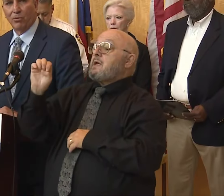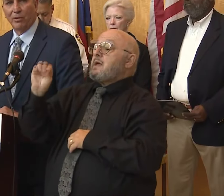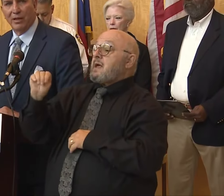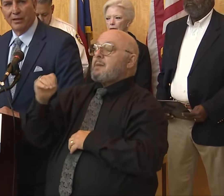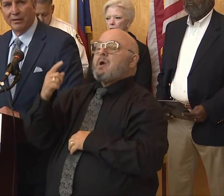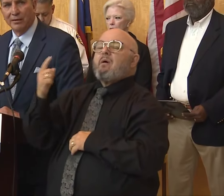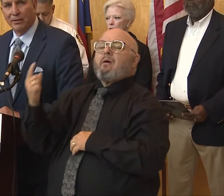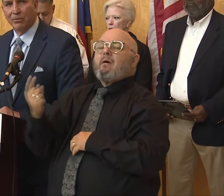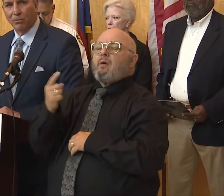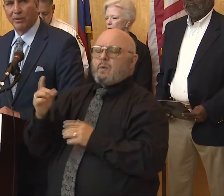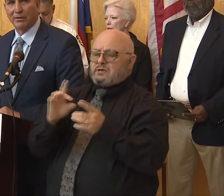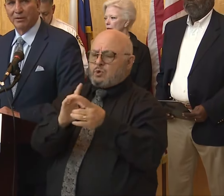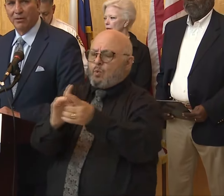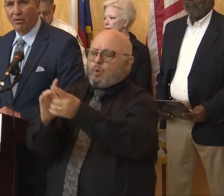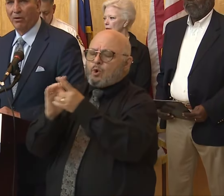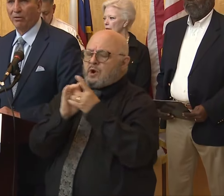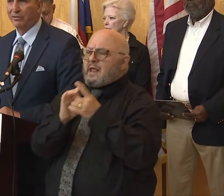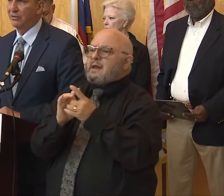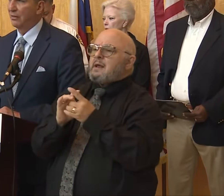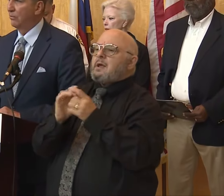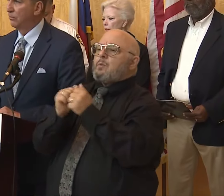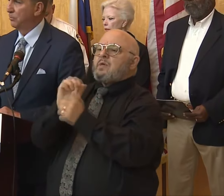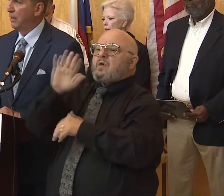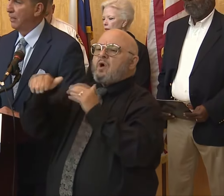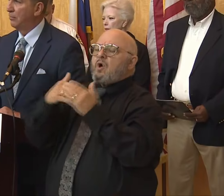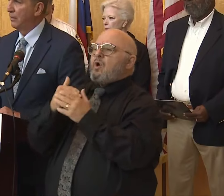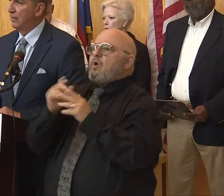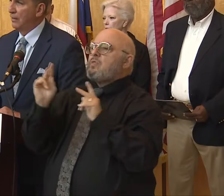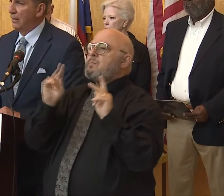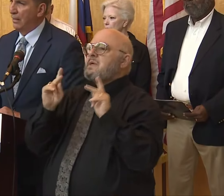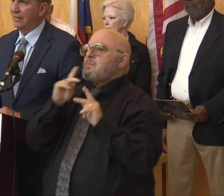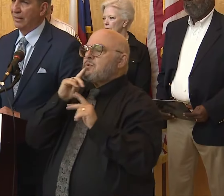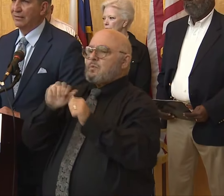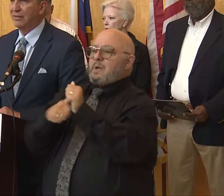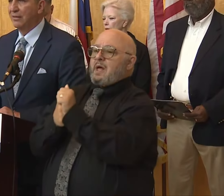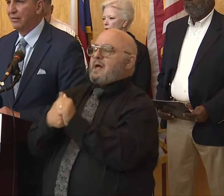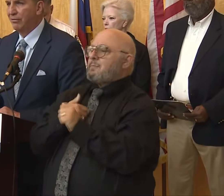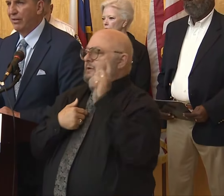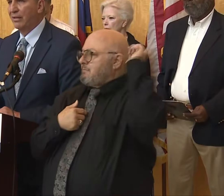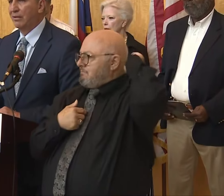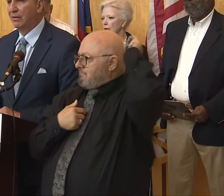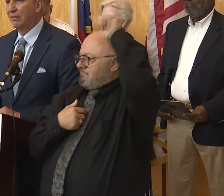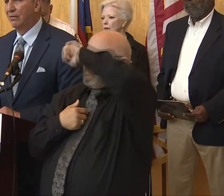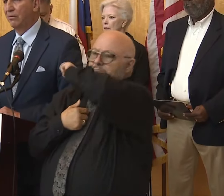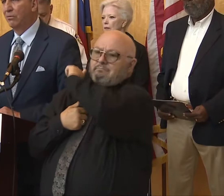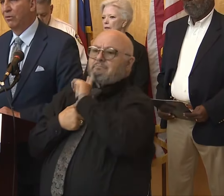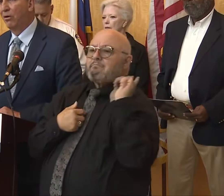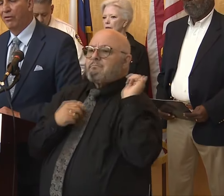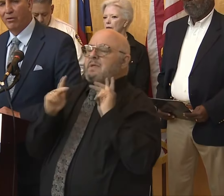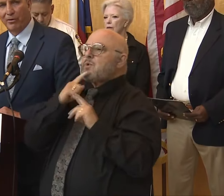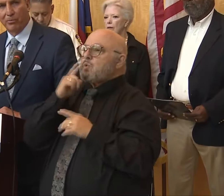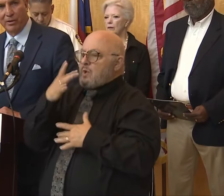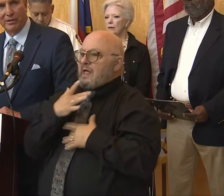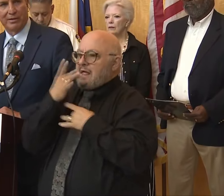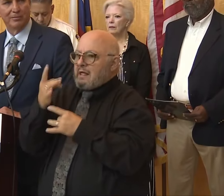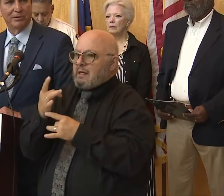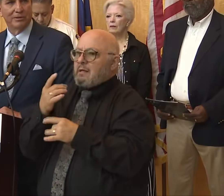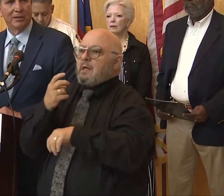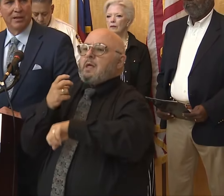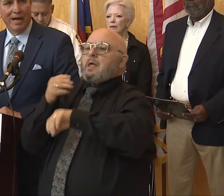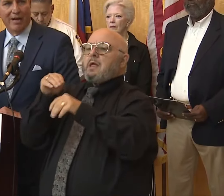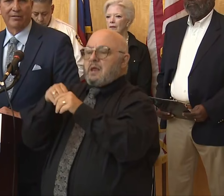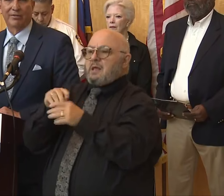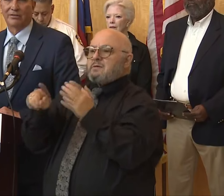is coordinating with all the stakeholders behind you. I cannot say enough that all the hard work that